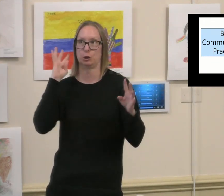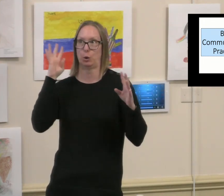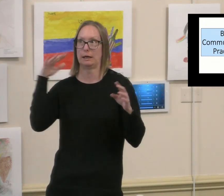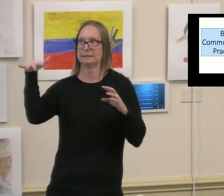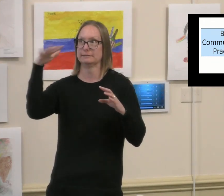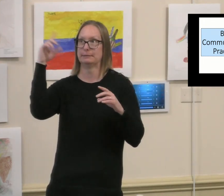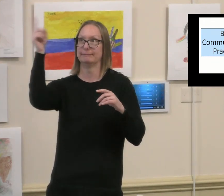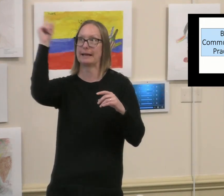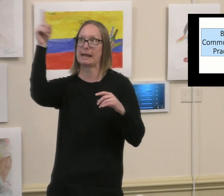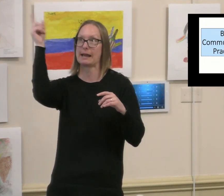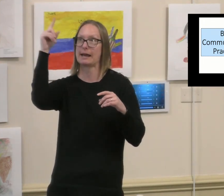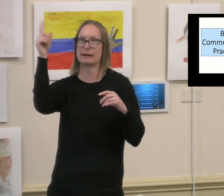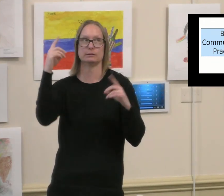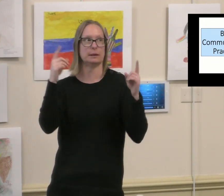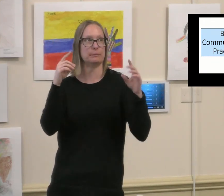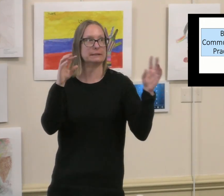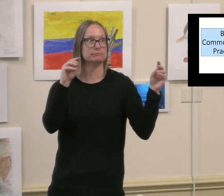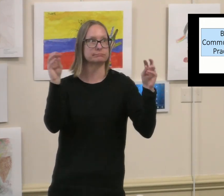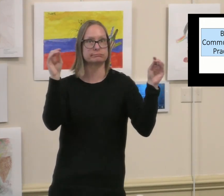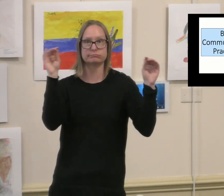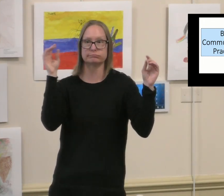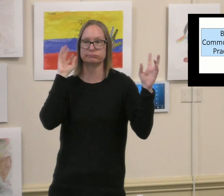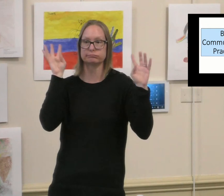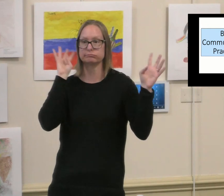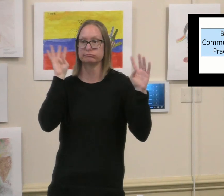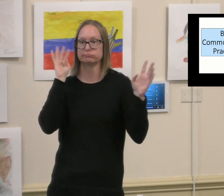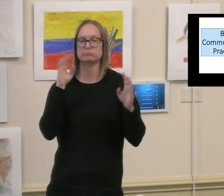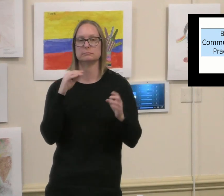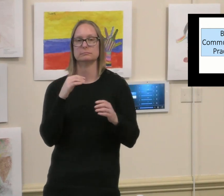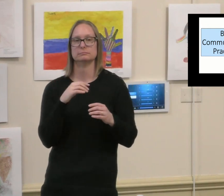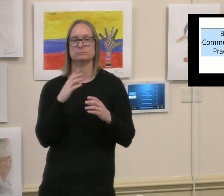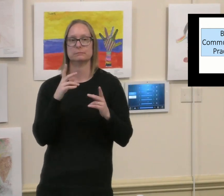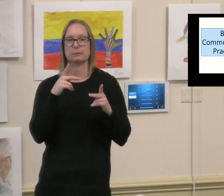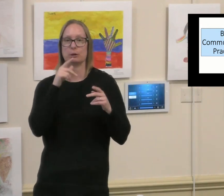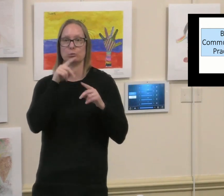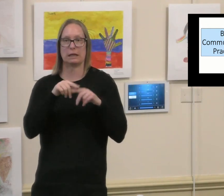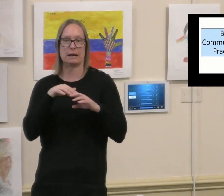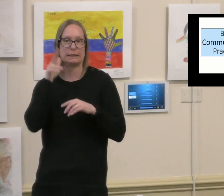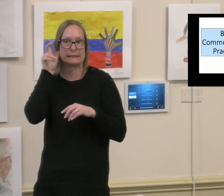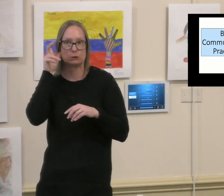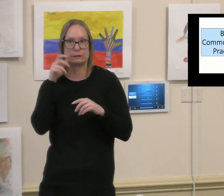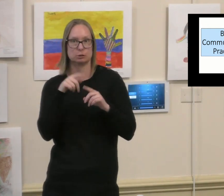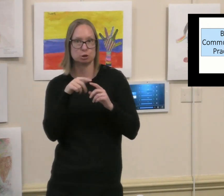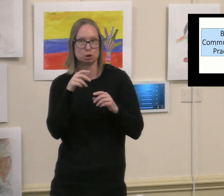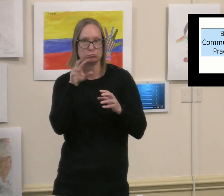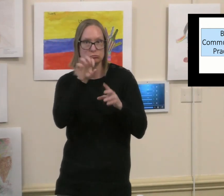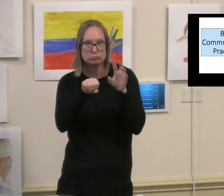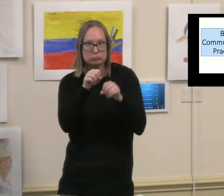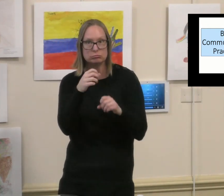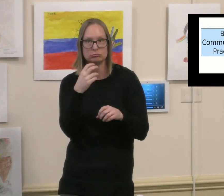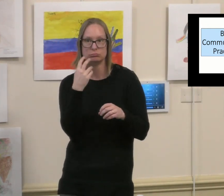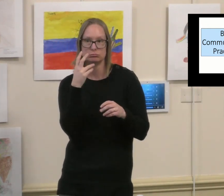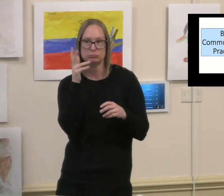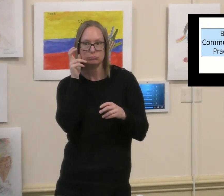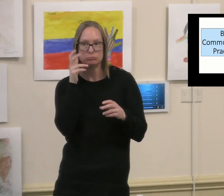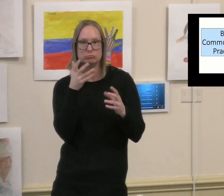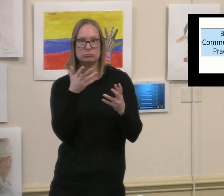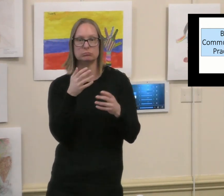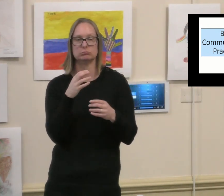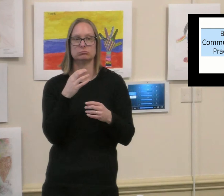Or maybe there might be a fan or some other noise going on close by, and people who rely on some hearing to be able